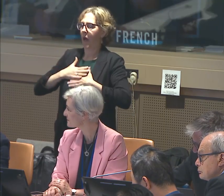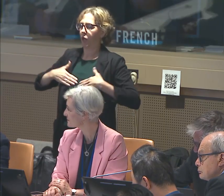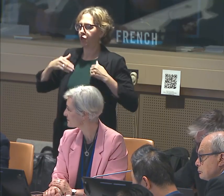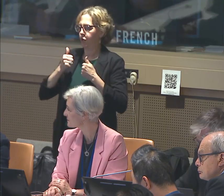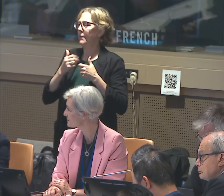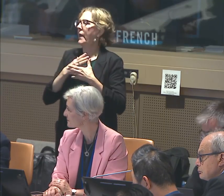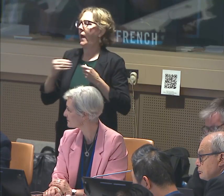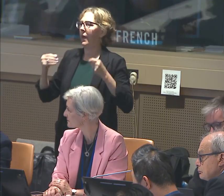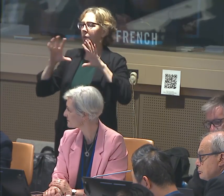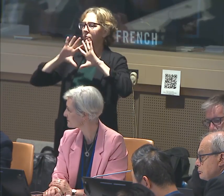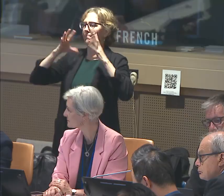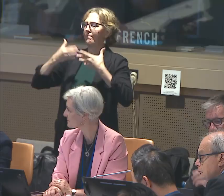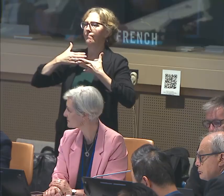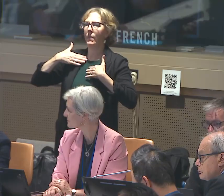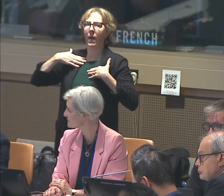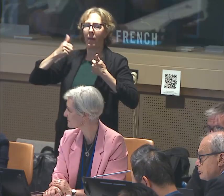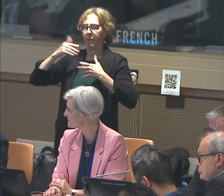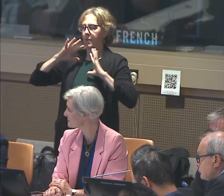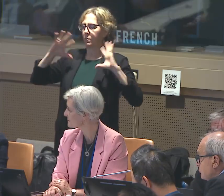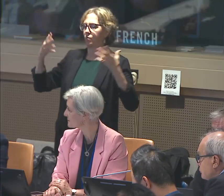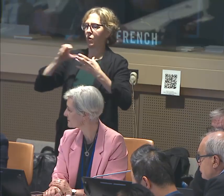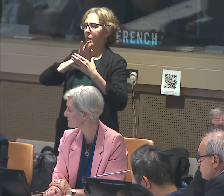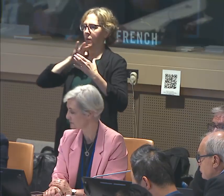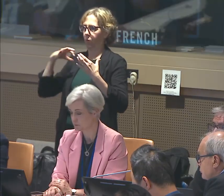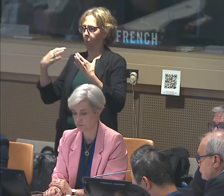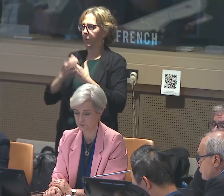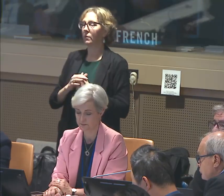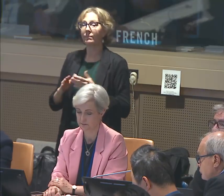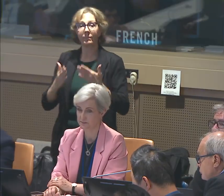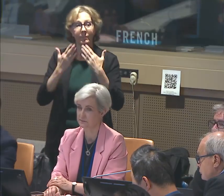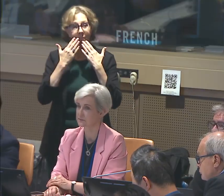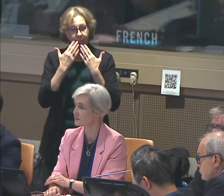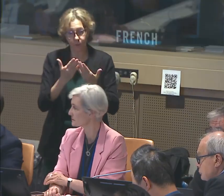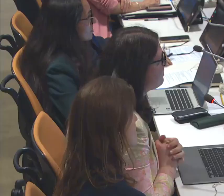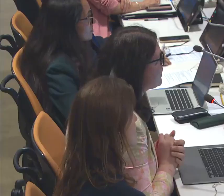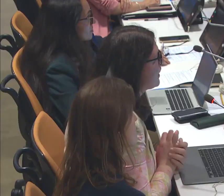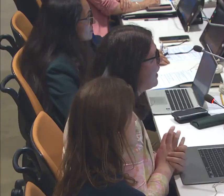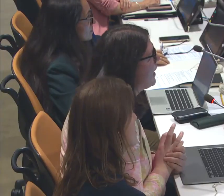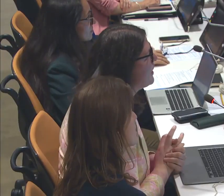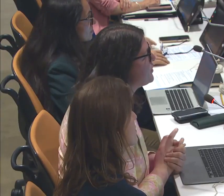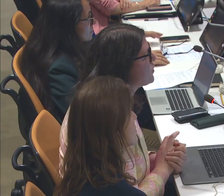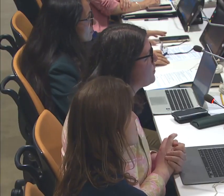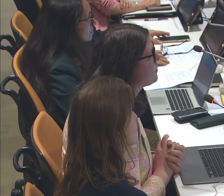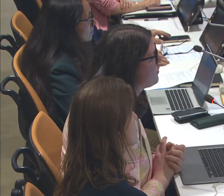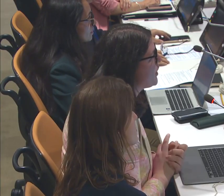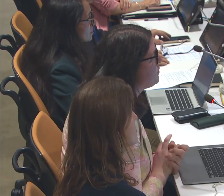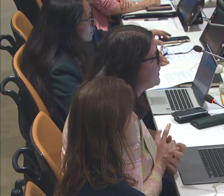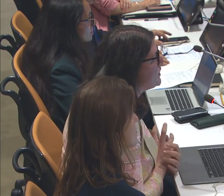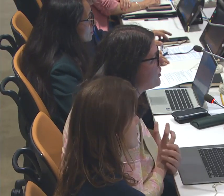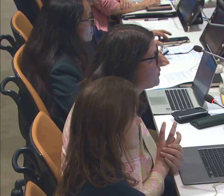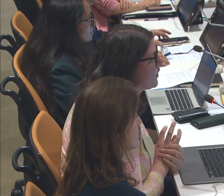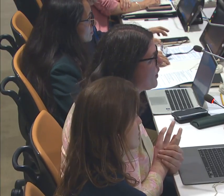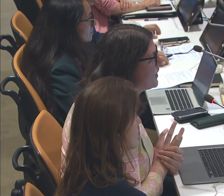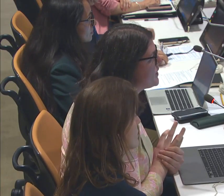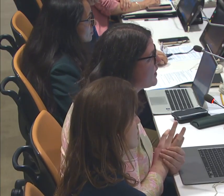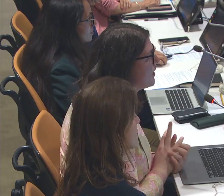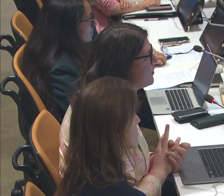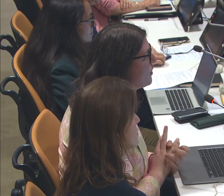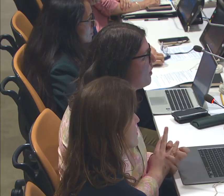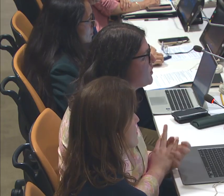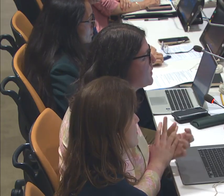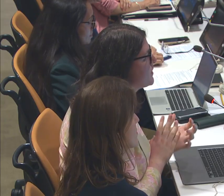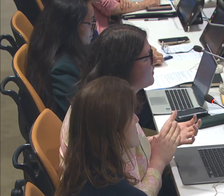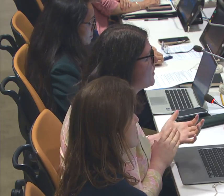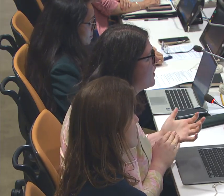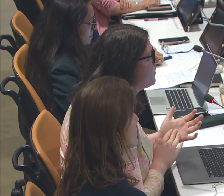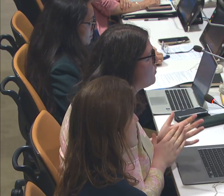Great, thank you, Alex. So next slide. So we were very pleased to work on this under